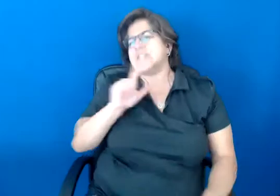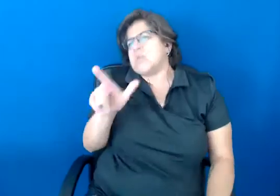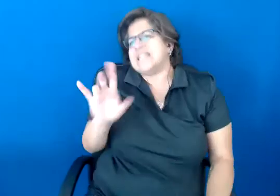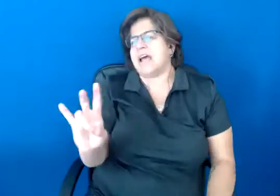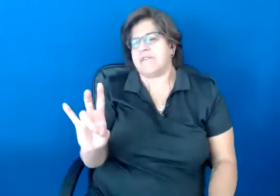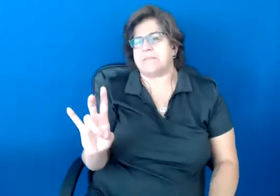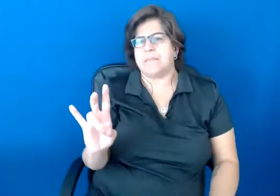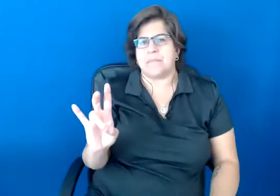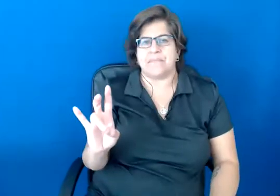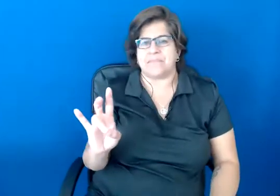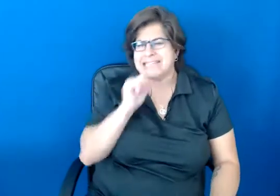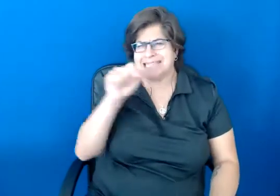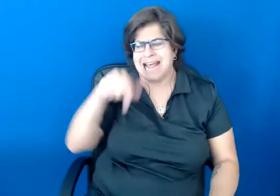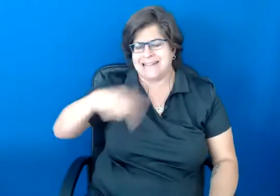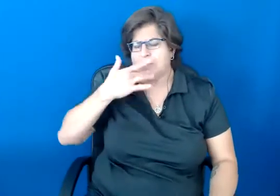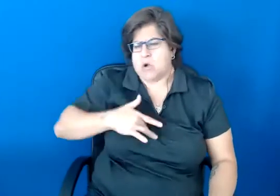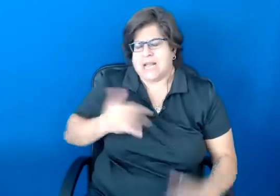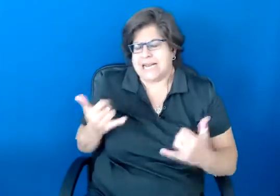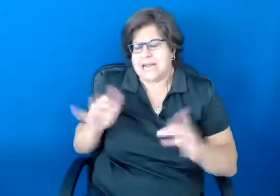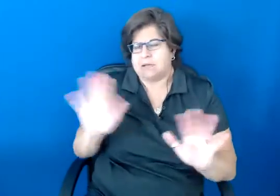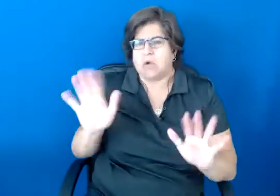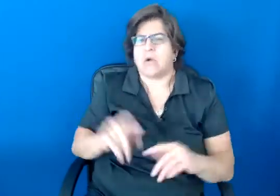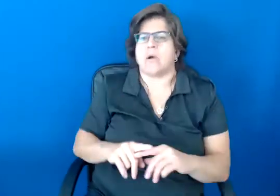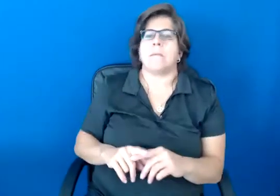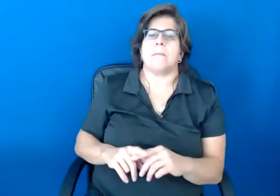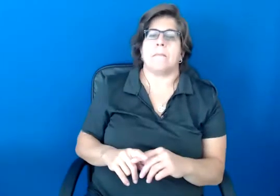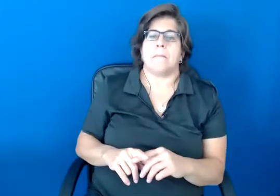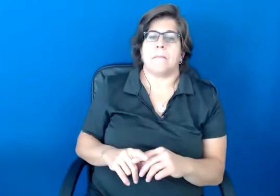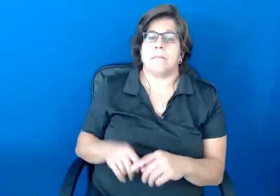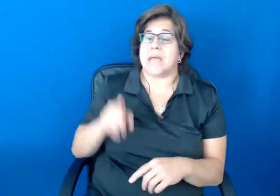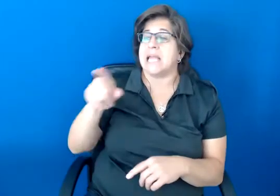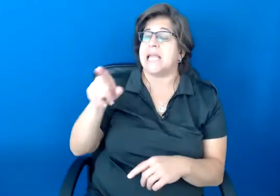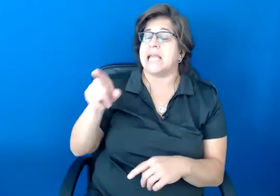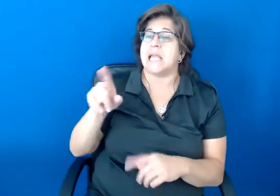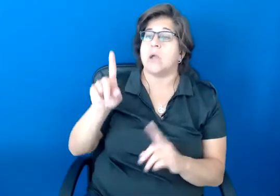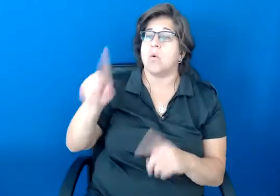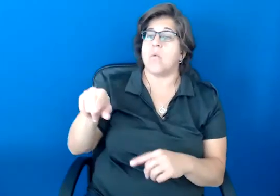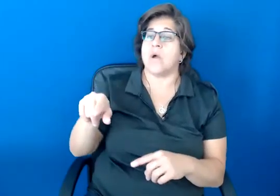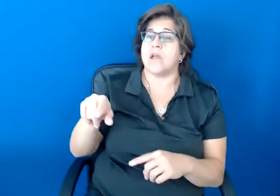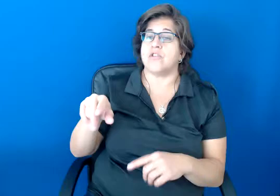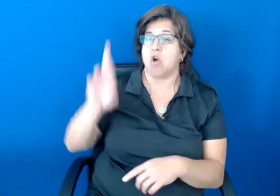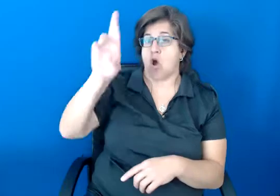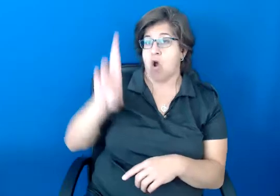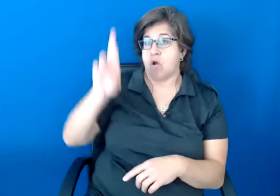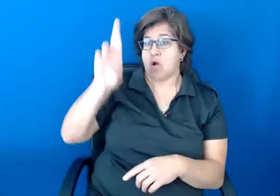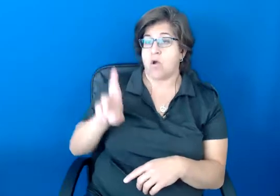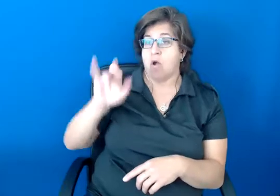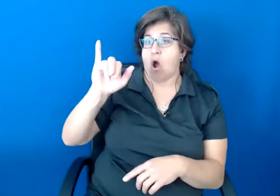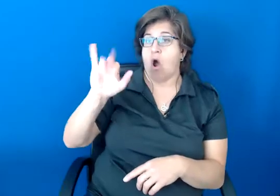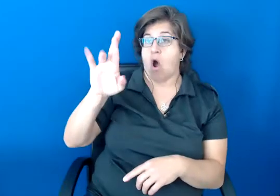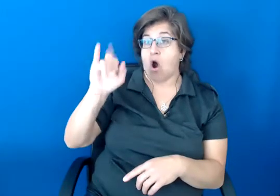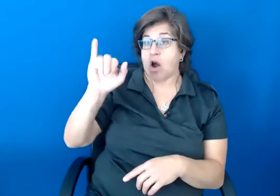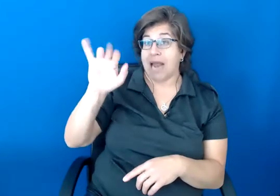27 years old. It's not his birthday today. He ended up going to Rochester Institute